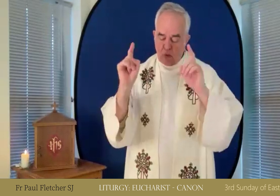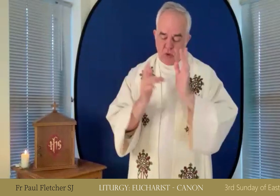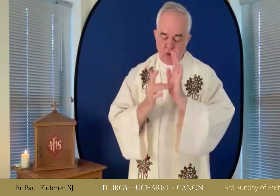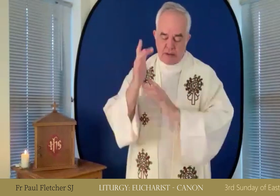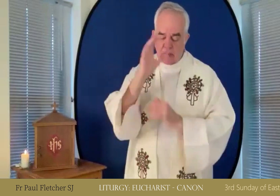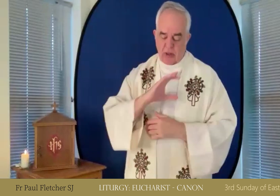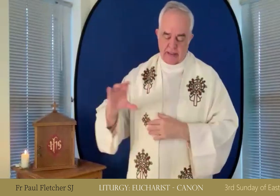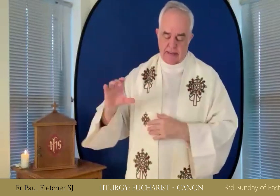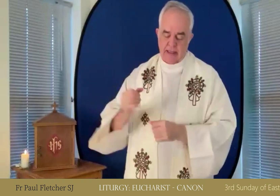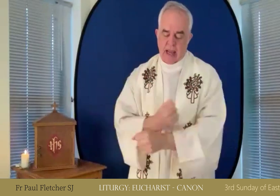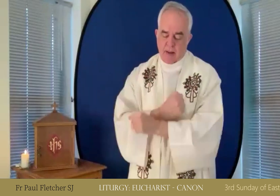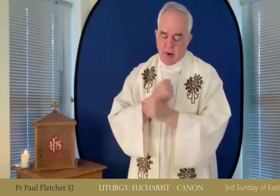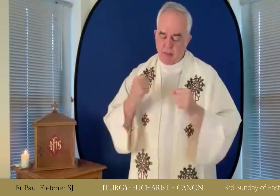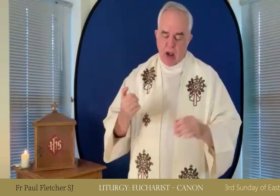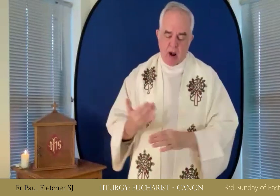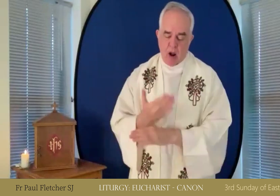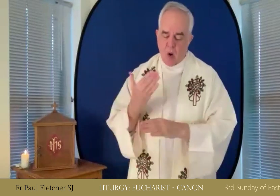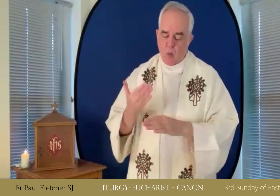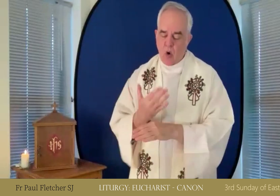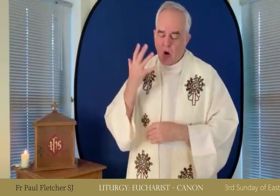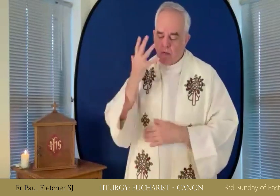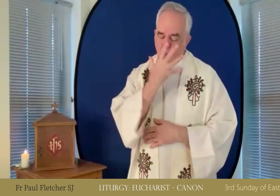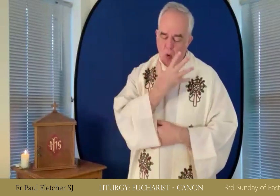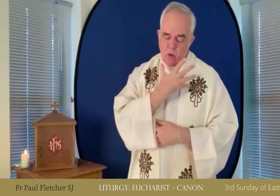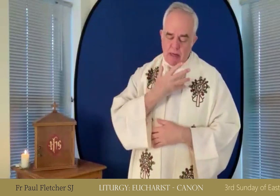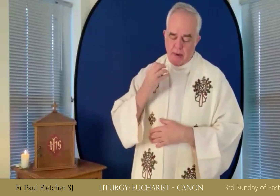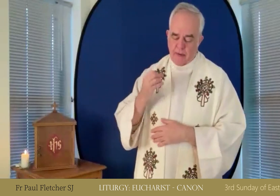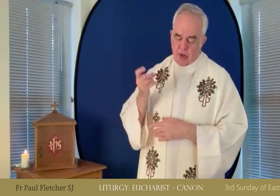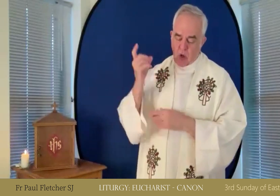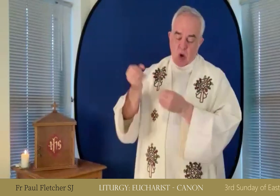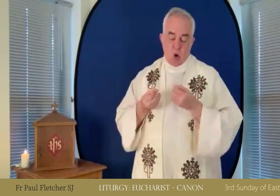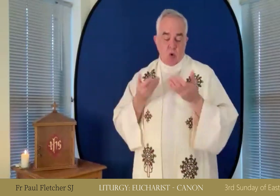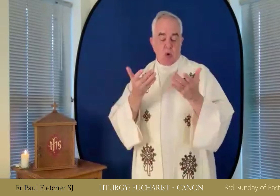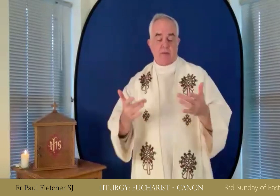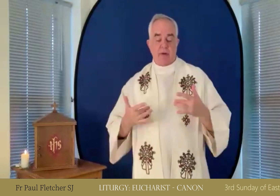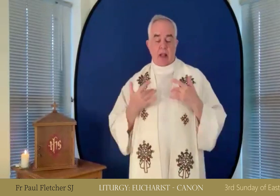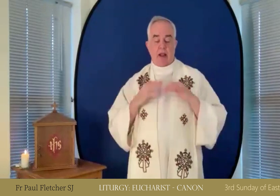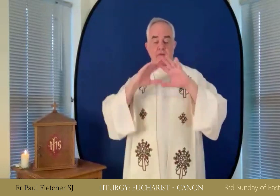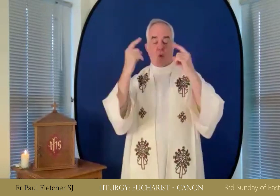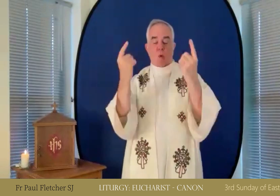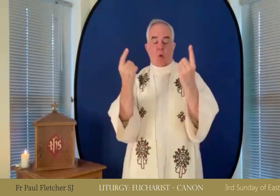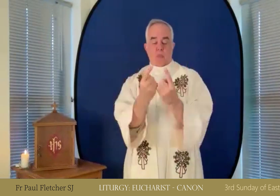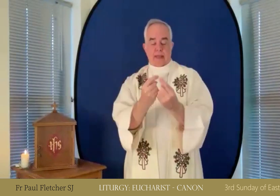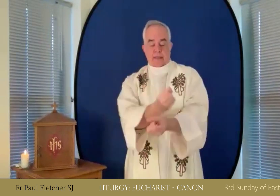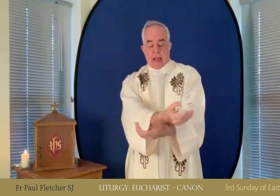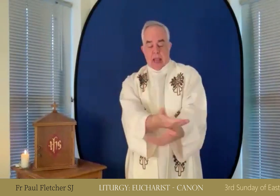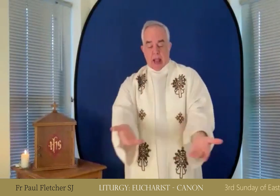Lord Jesus Christ, by the power and work of the Holy Spirit. You give life to all things and